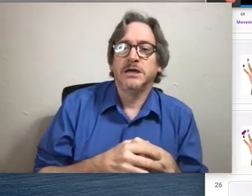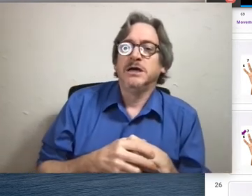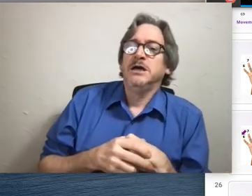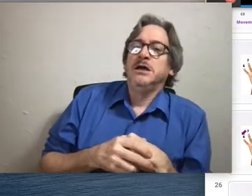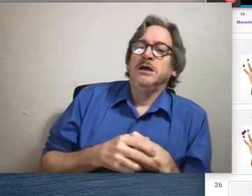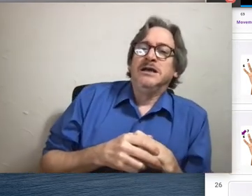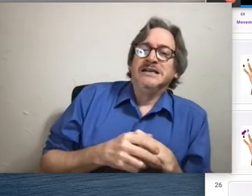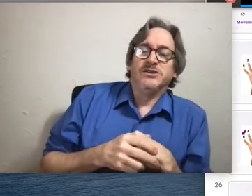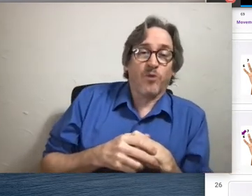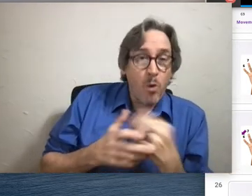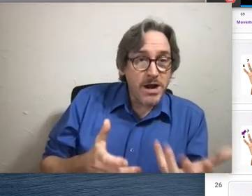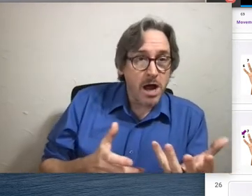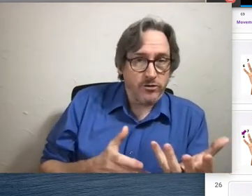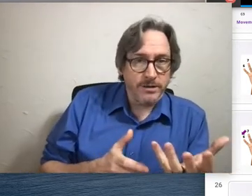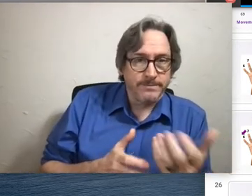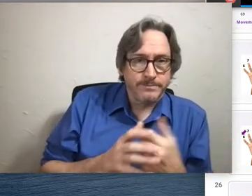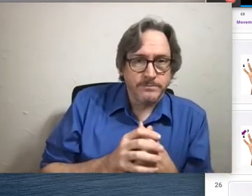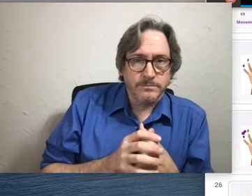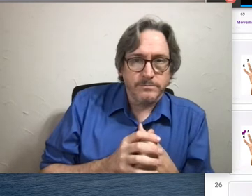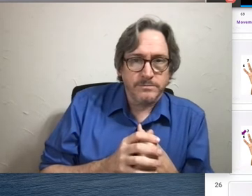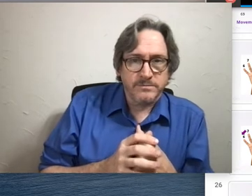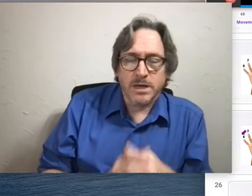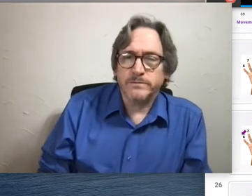it. So for 100,